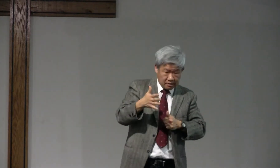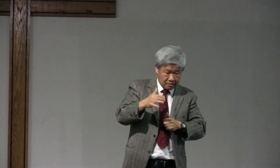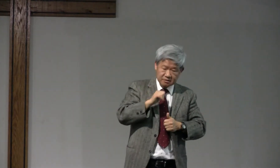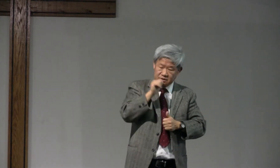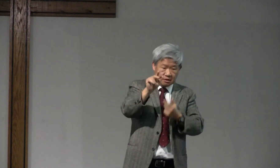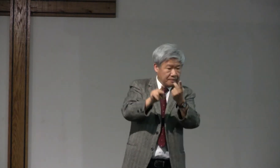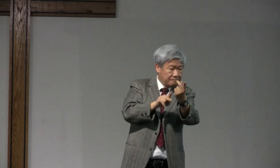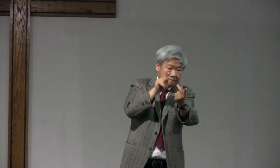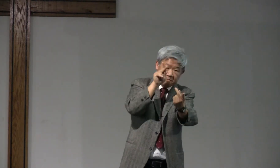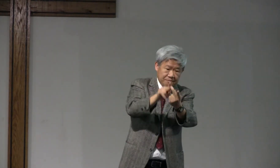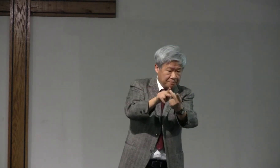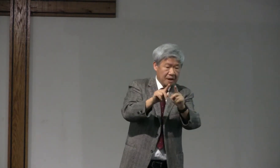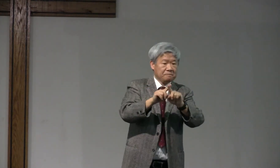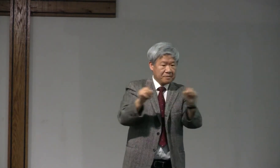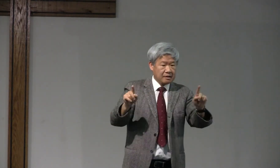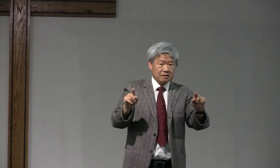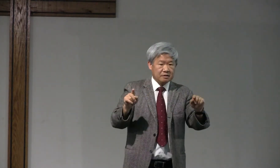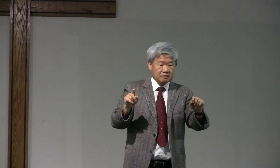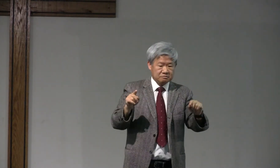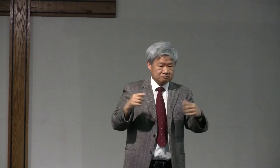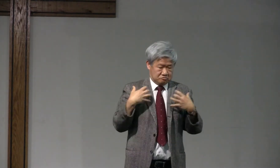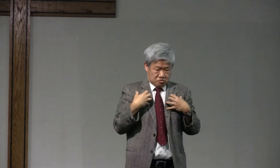But remember, pastors are not perfect.